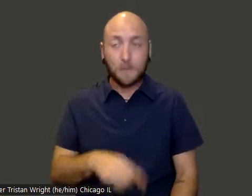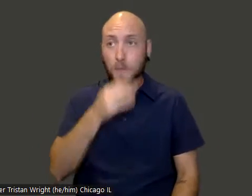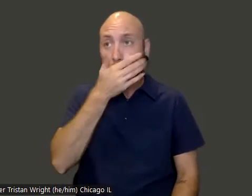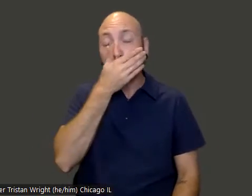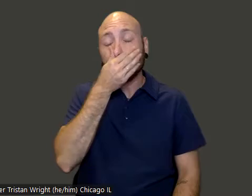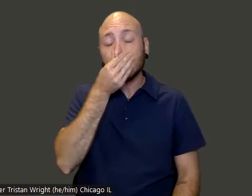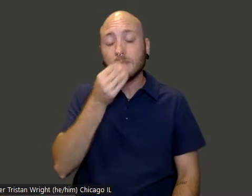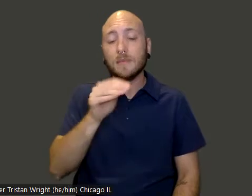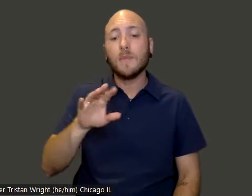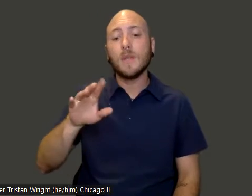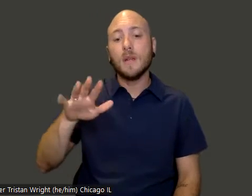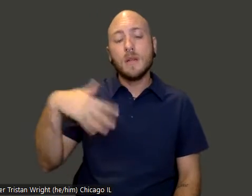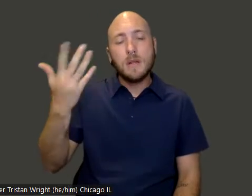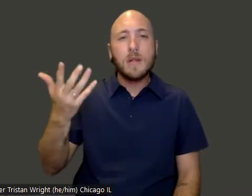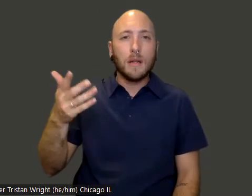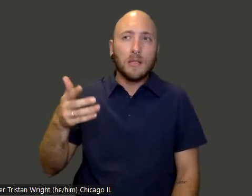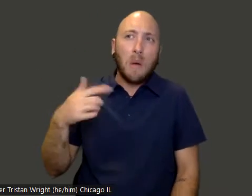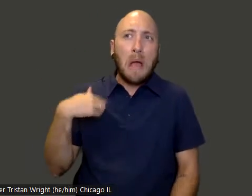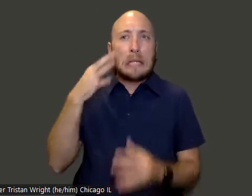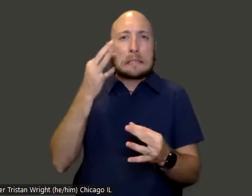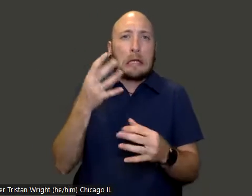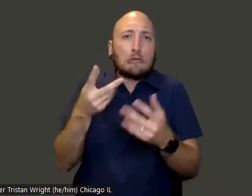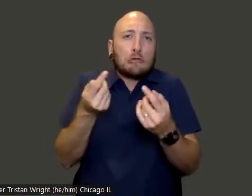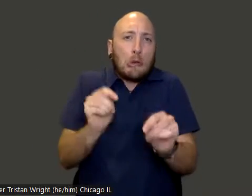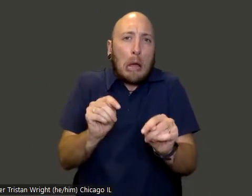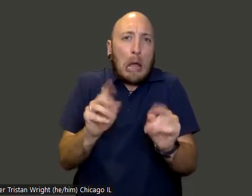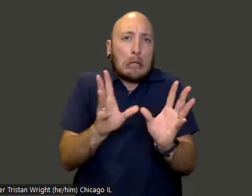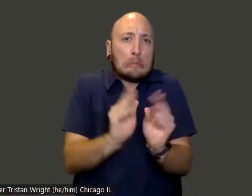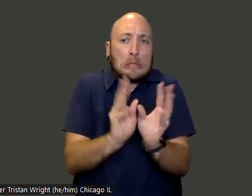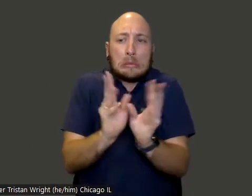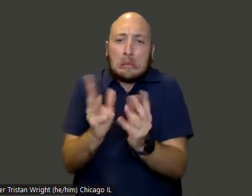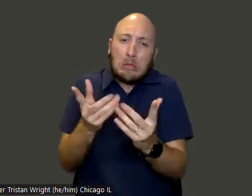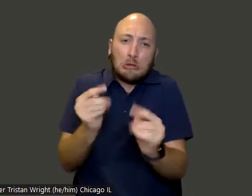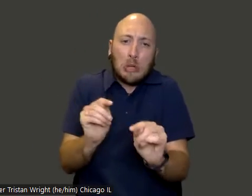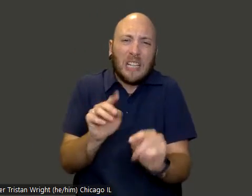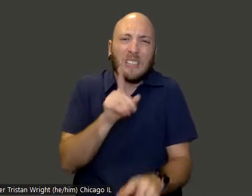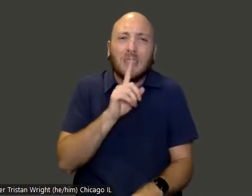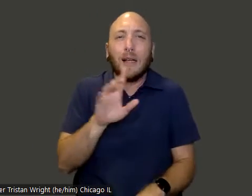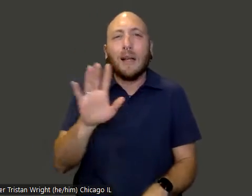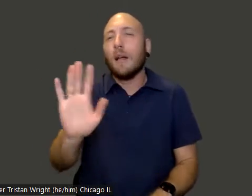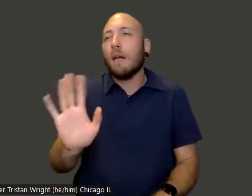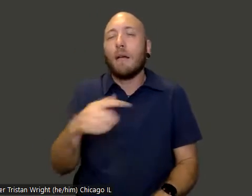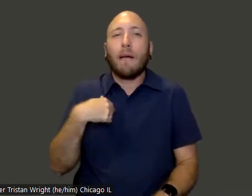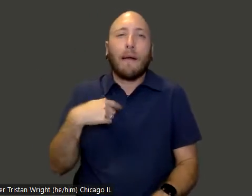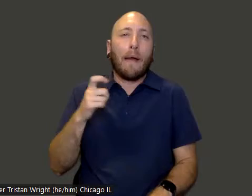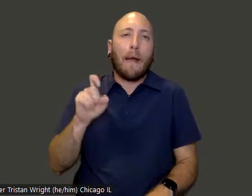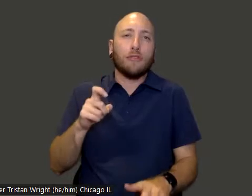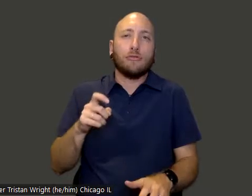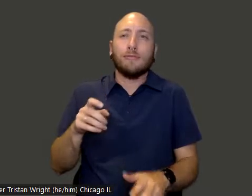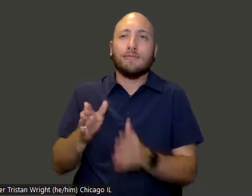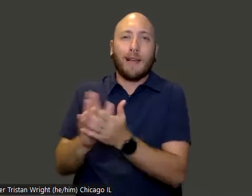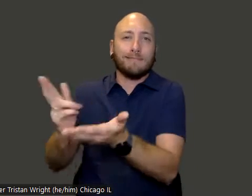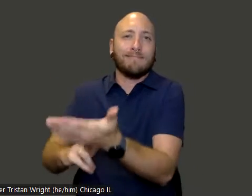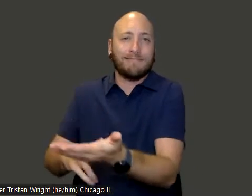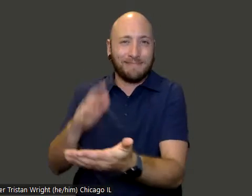I started going to meetings, but it was strange. Like I had to get my slip signed and stuff, and I was busy. I had to